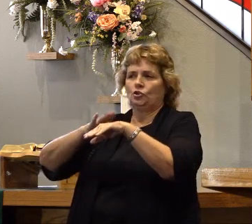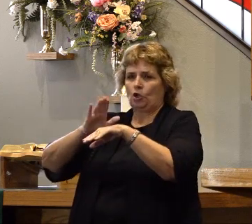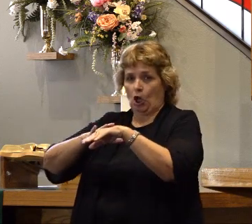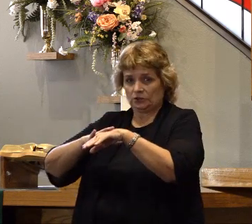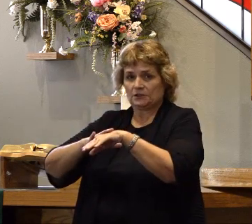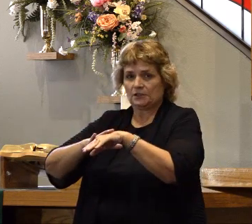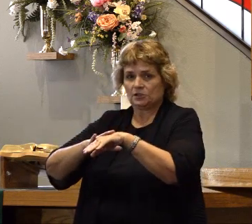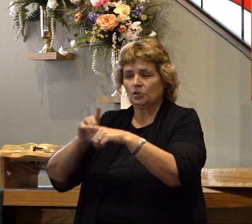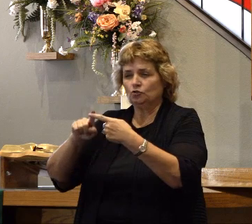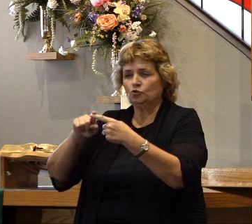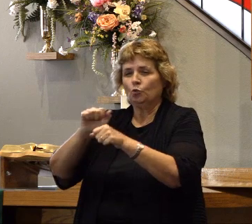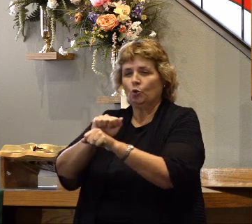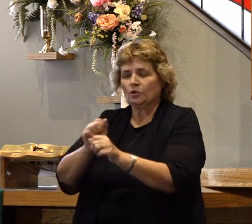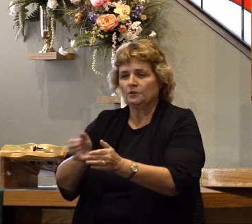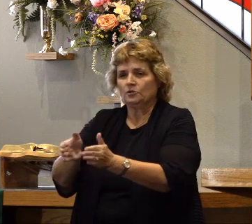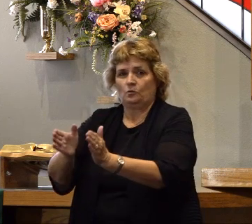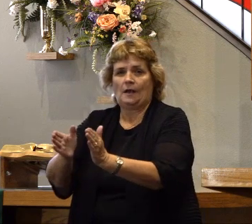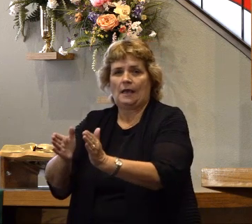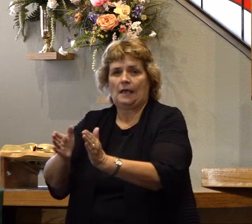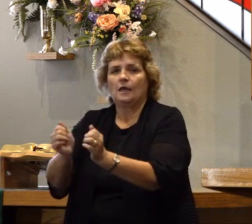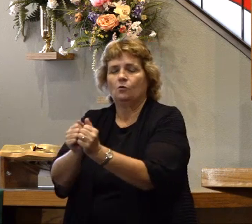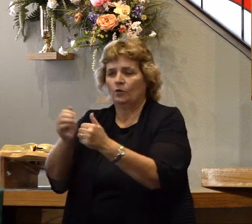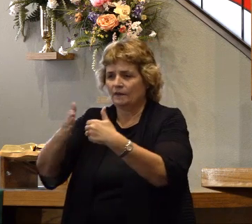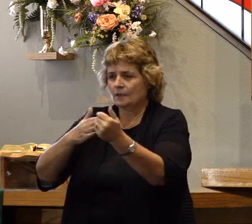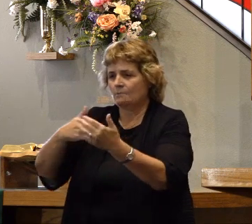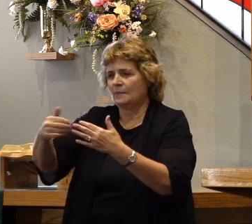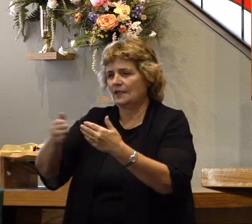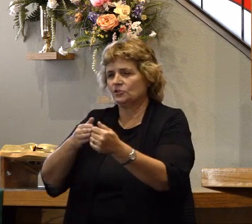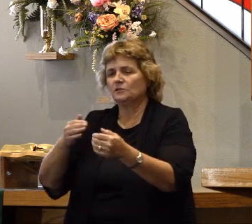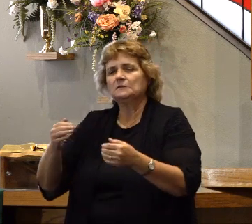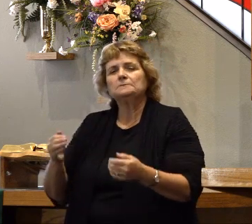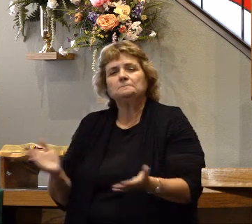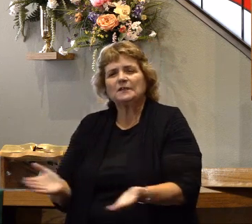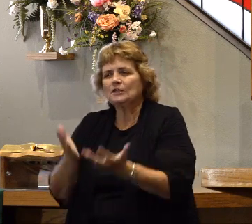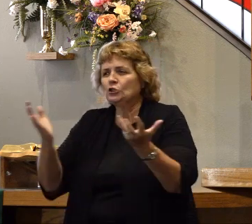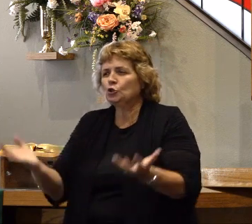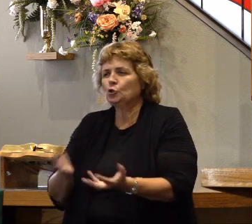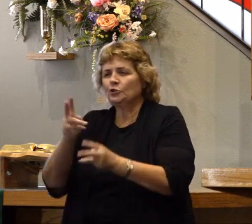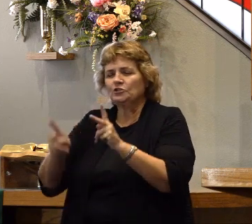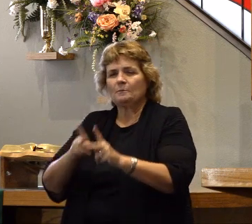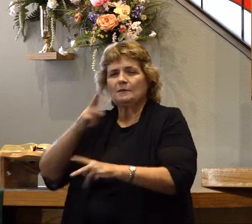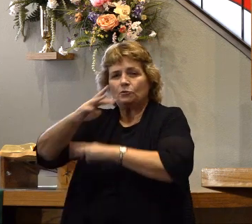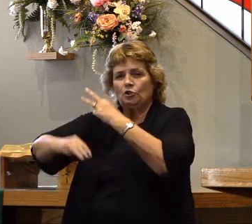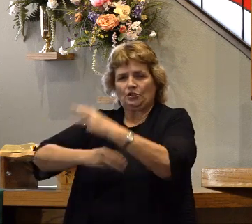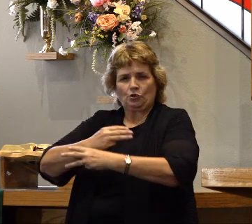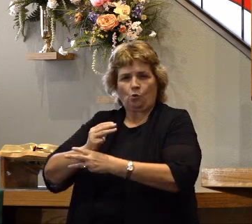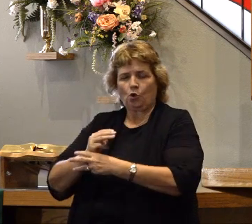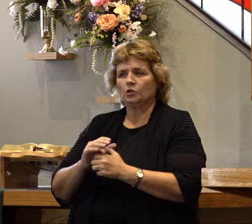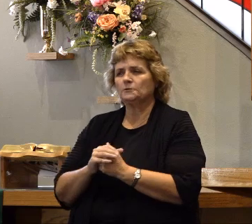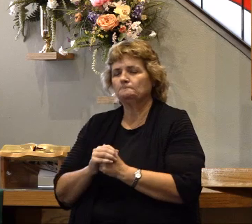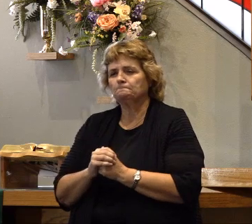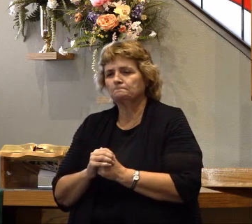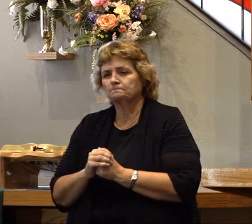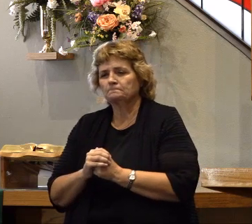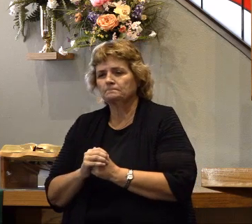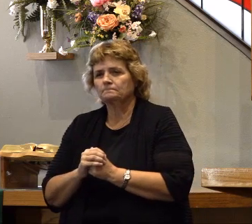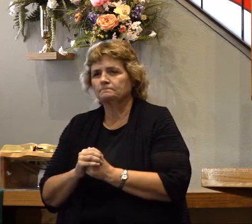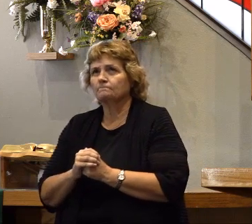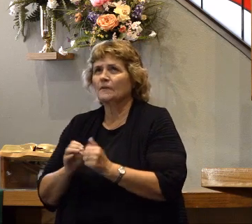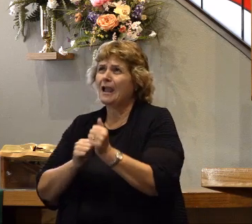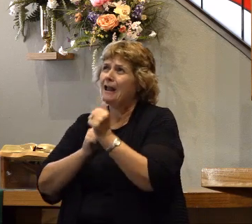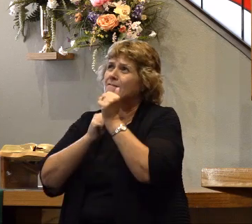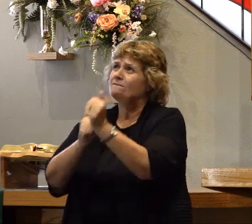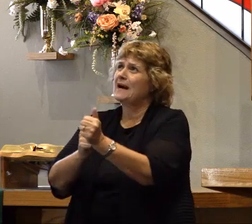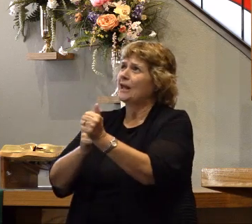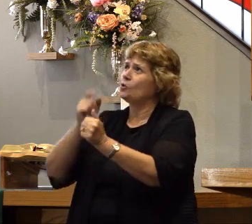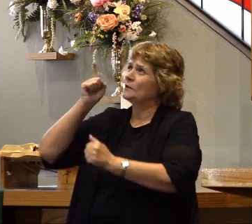compassion, engage the kingdom of the world around us. Following him is our response to